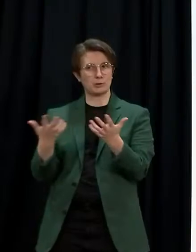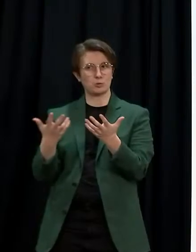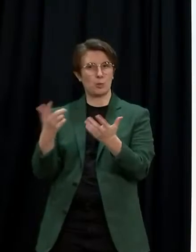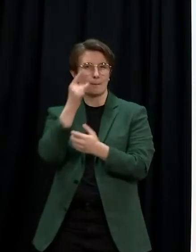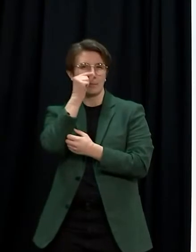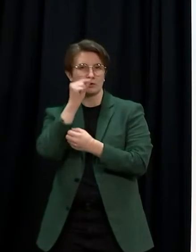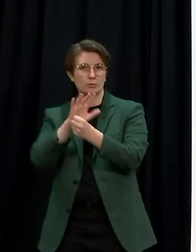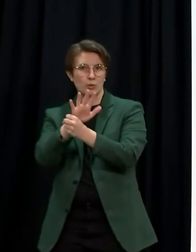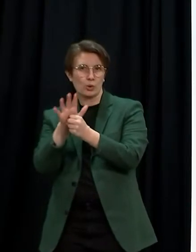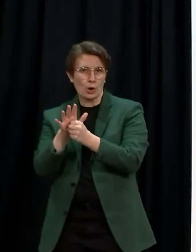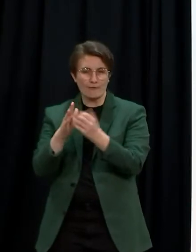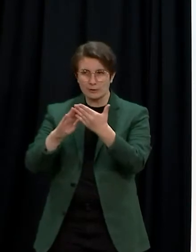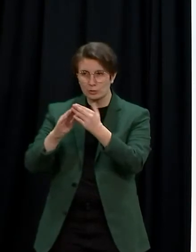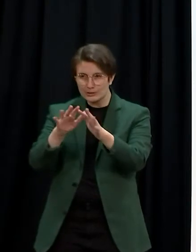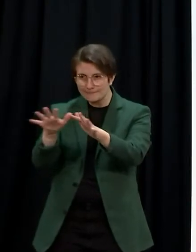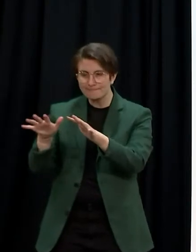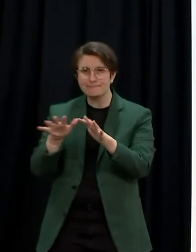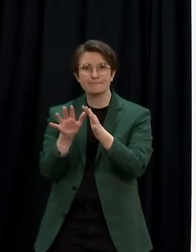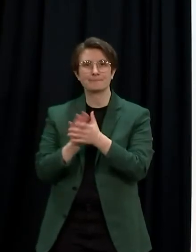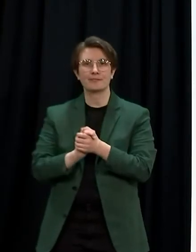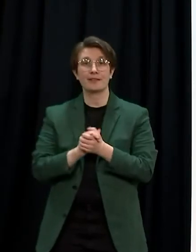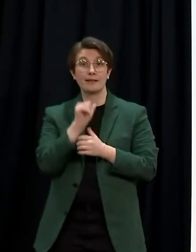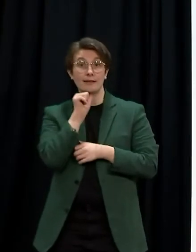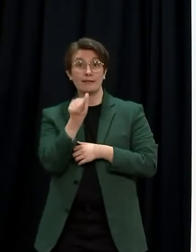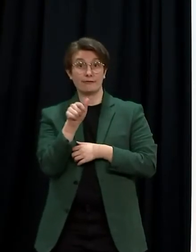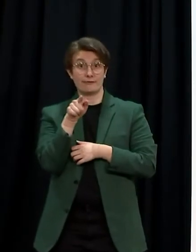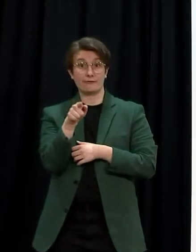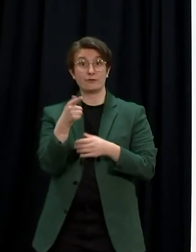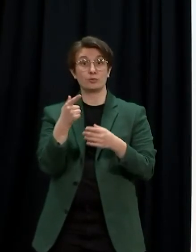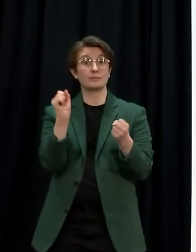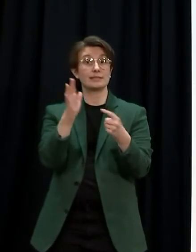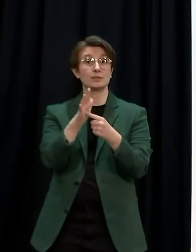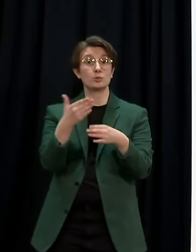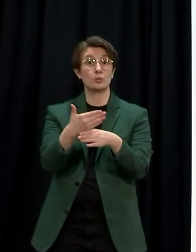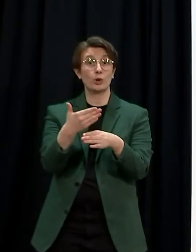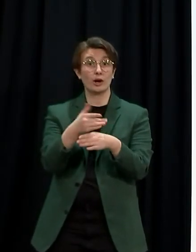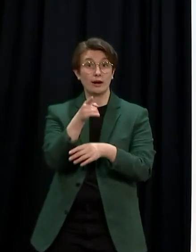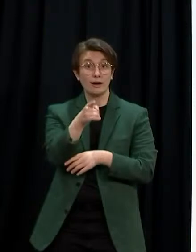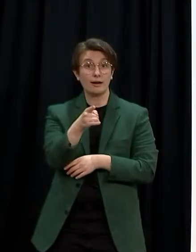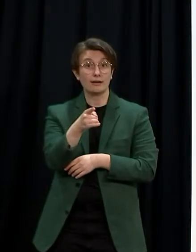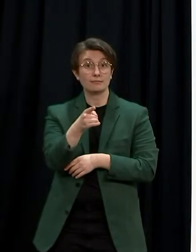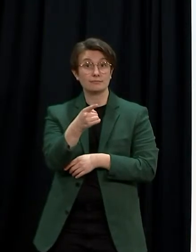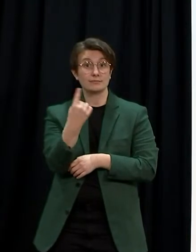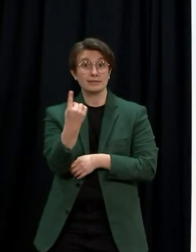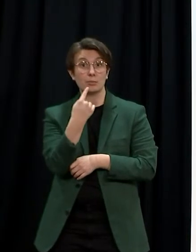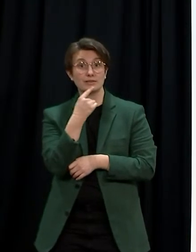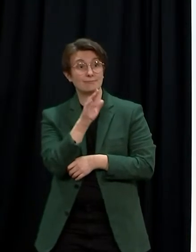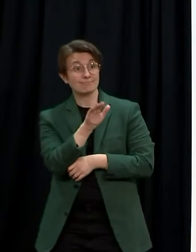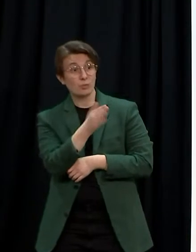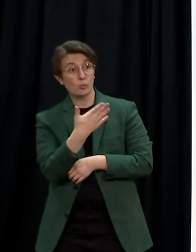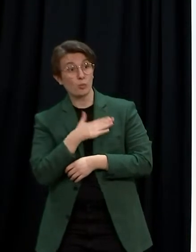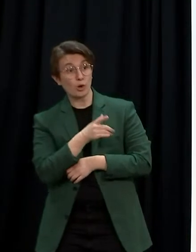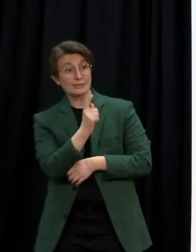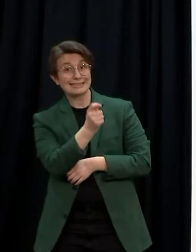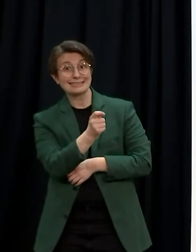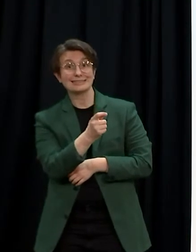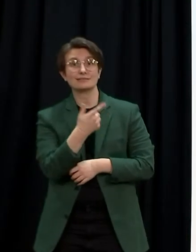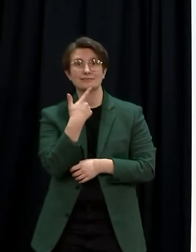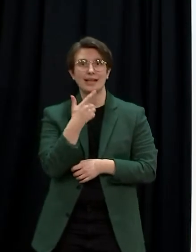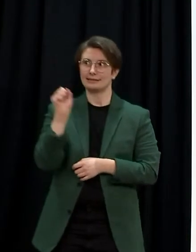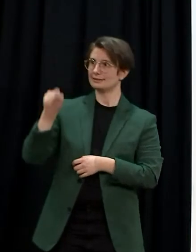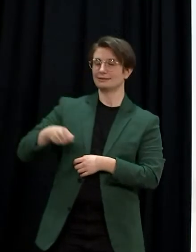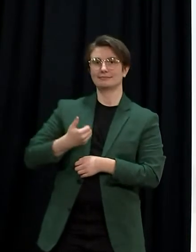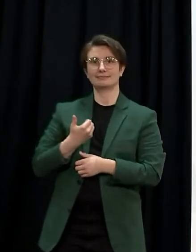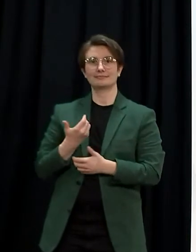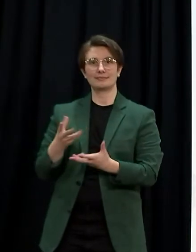Please do take up the invitation to be tested if you are an essential worker, and that invitation has been extended. So far,